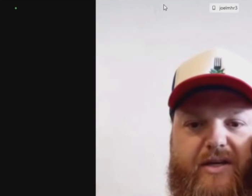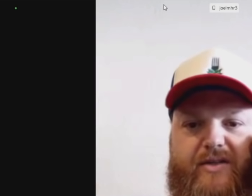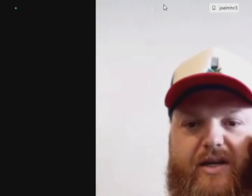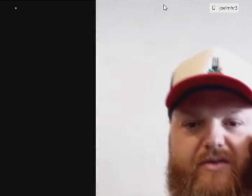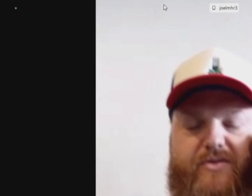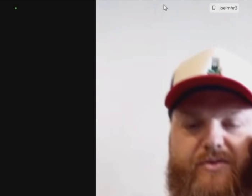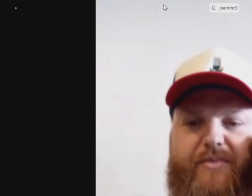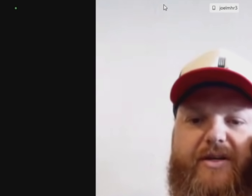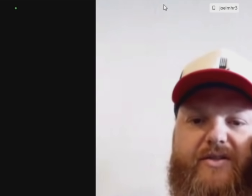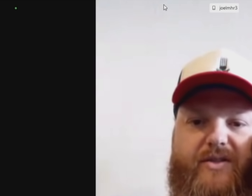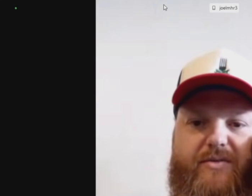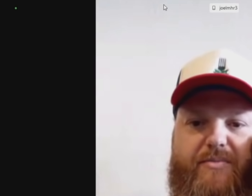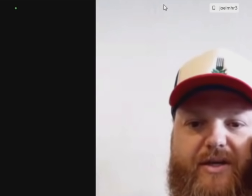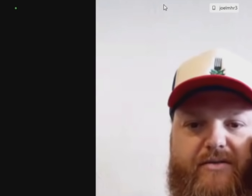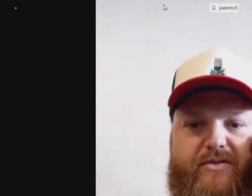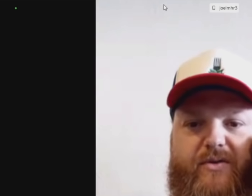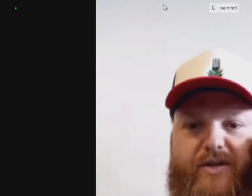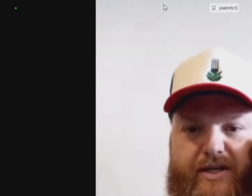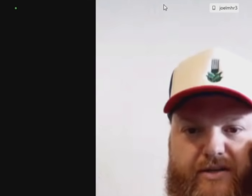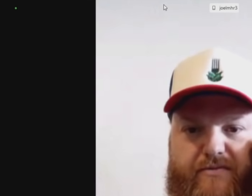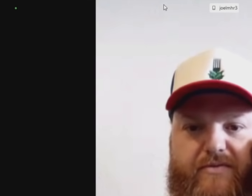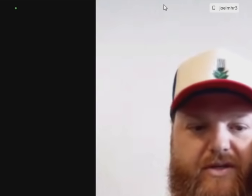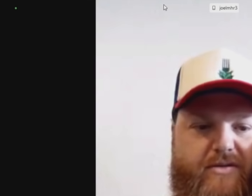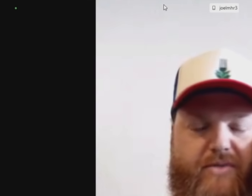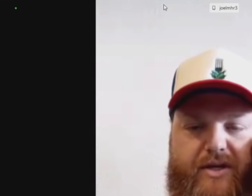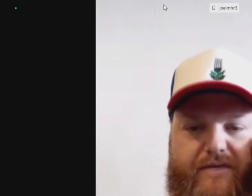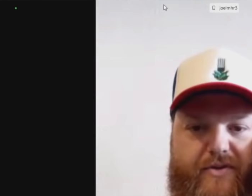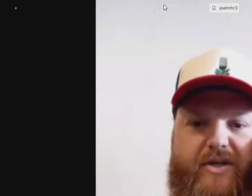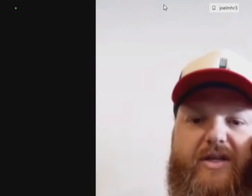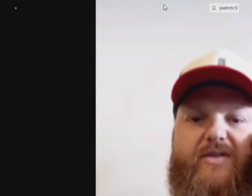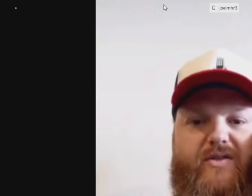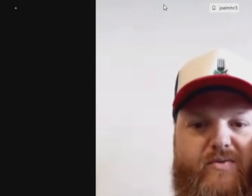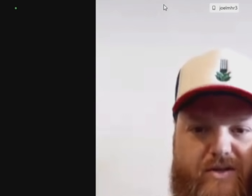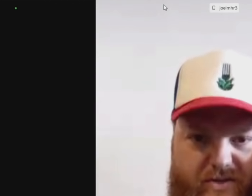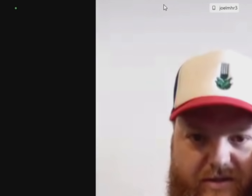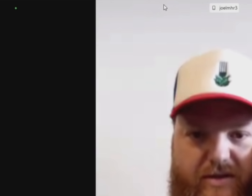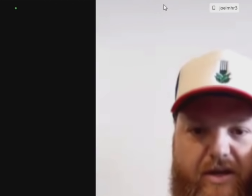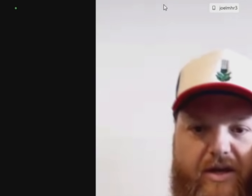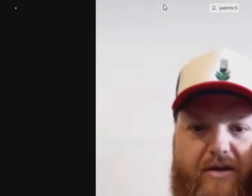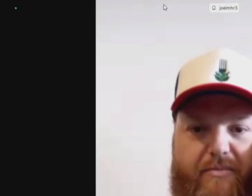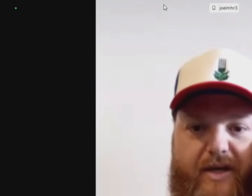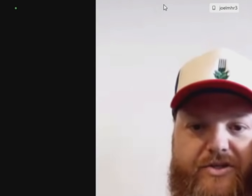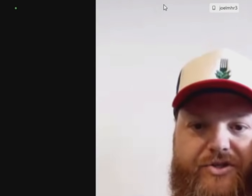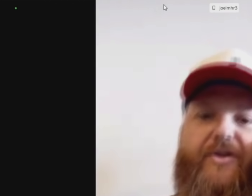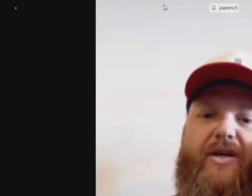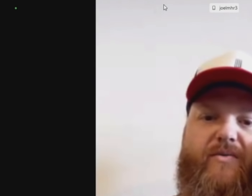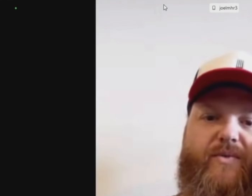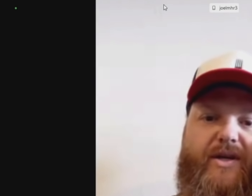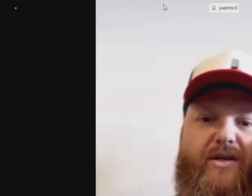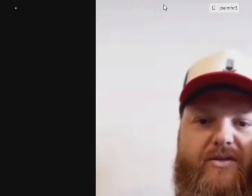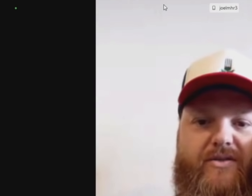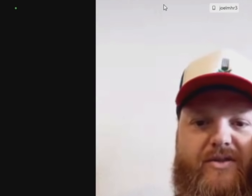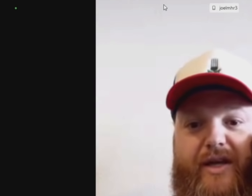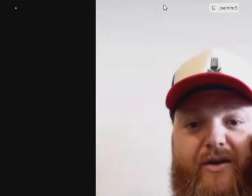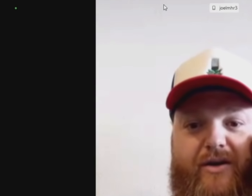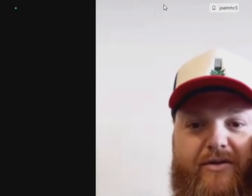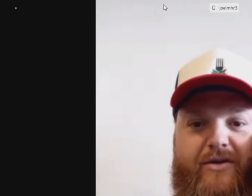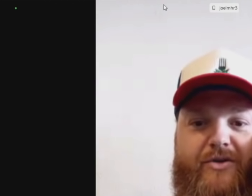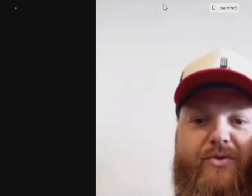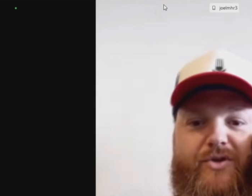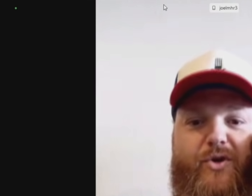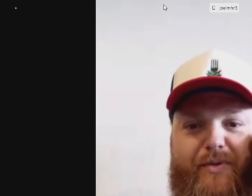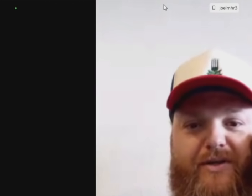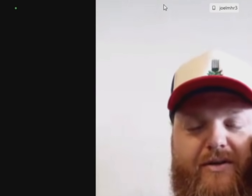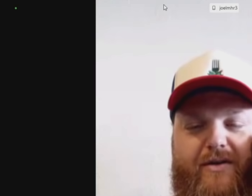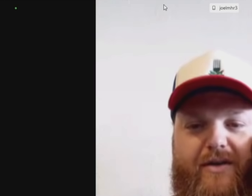has helped us out tremendously by donating money for the kids, as well as to make sure that we stay